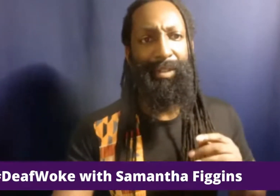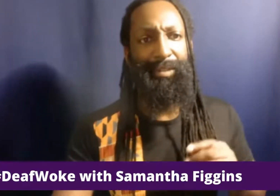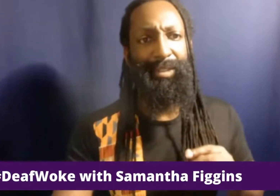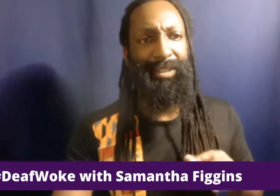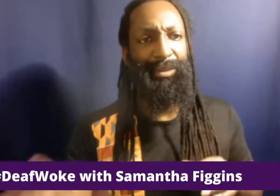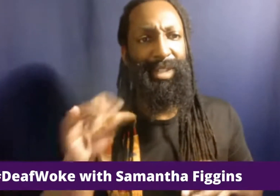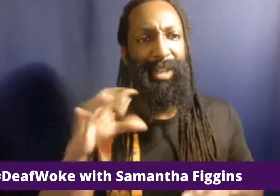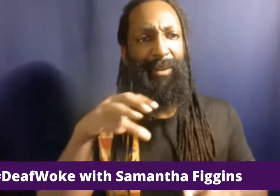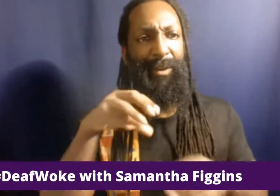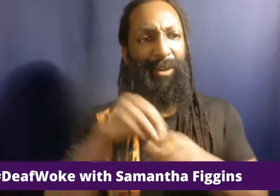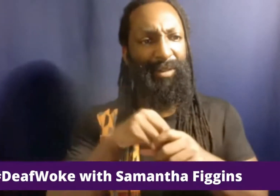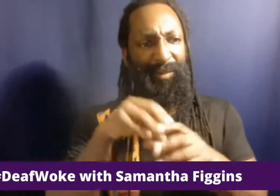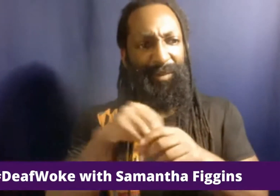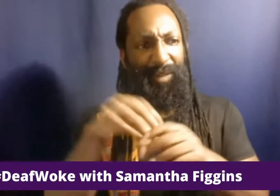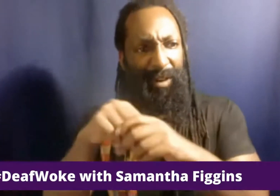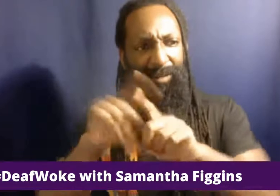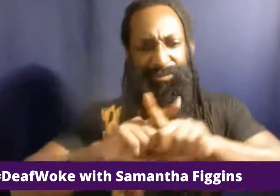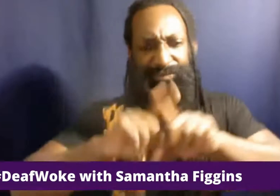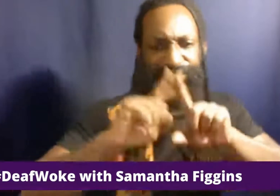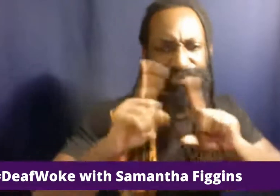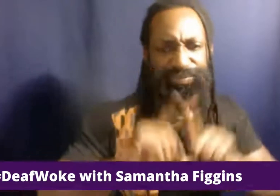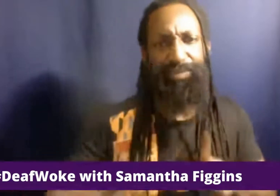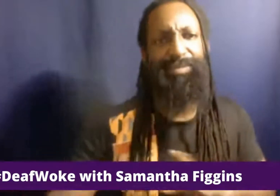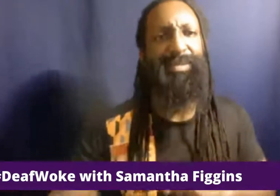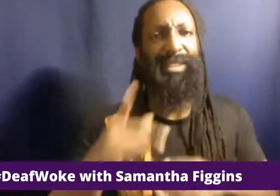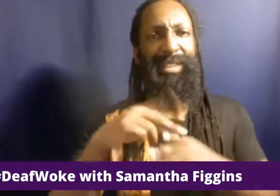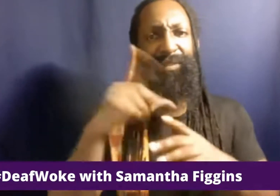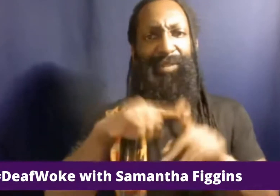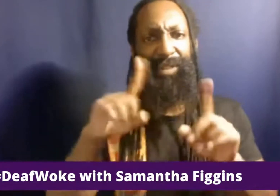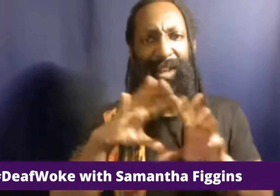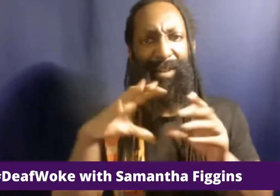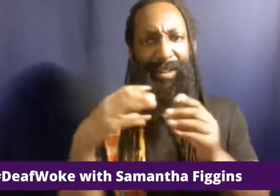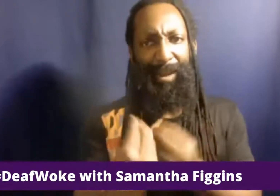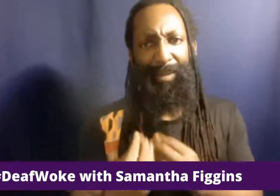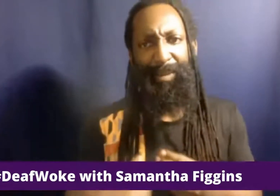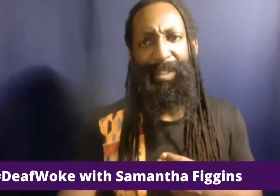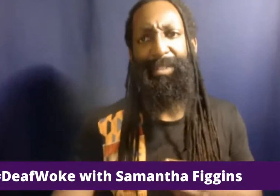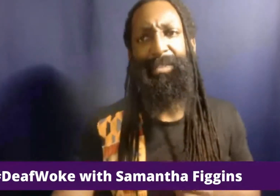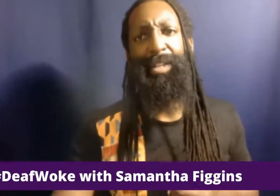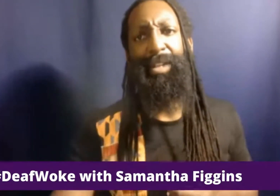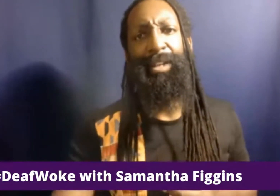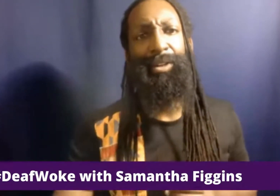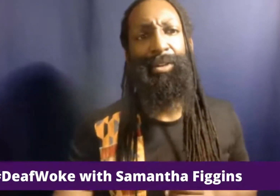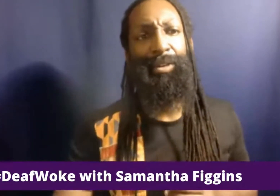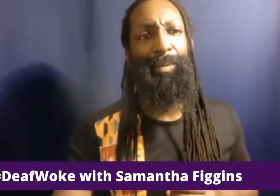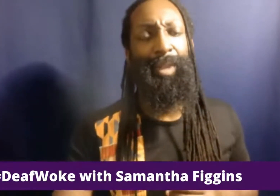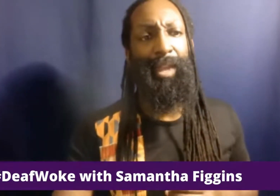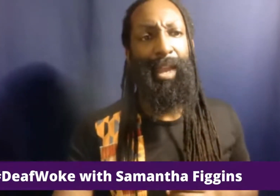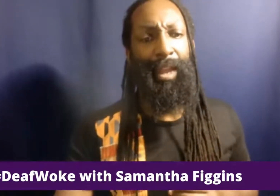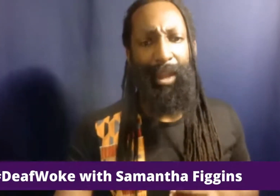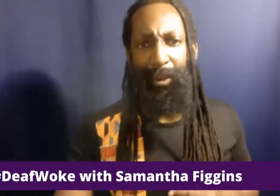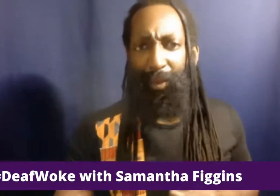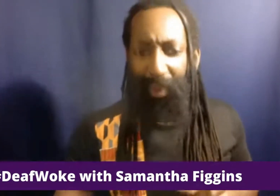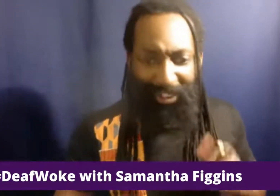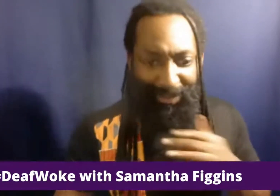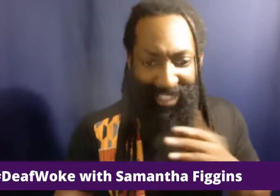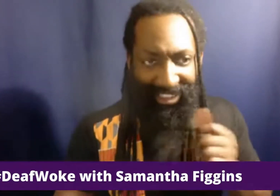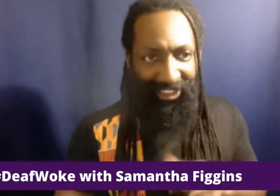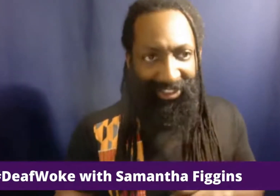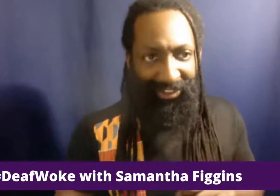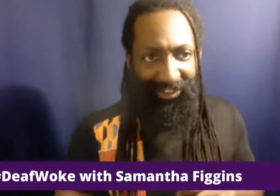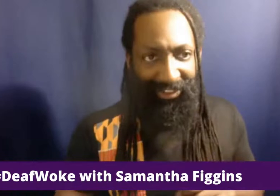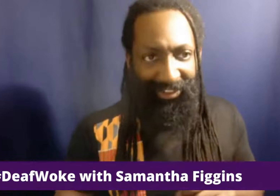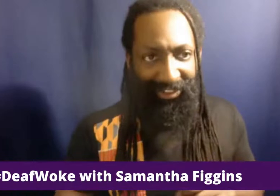well, it was just like all from different companies. You know, where's